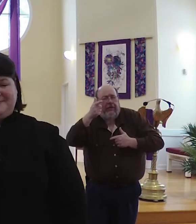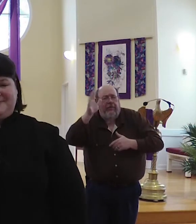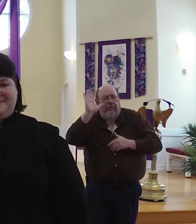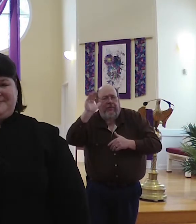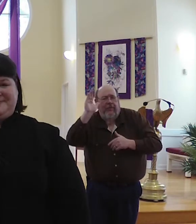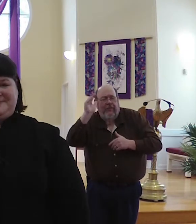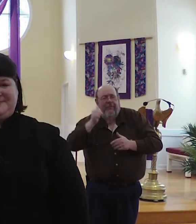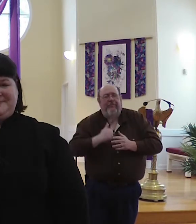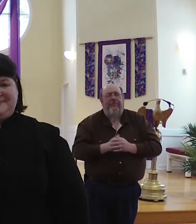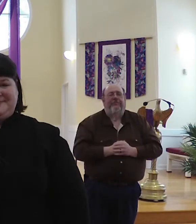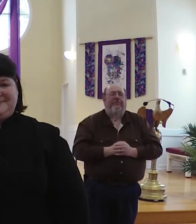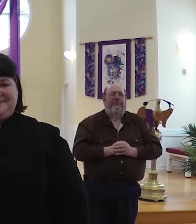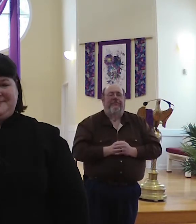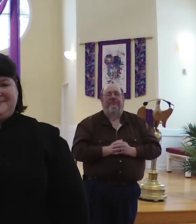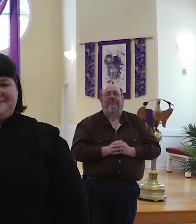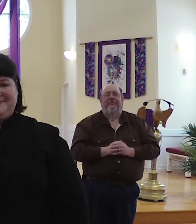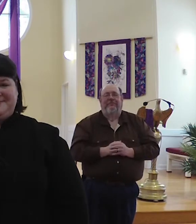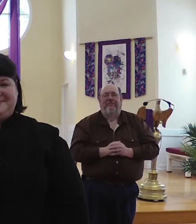Bye-bye.